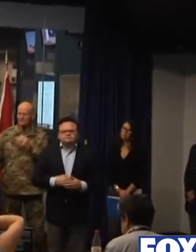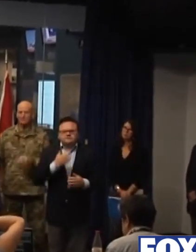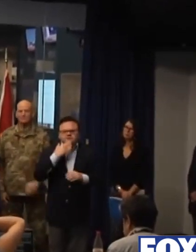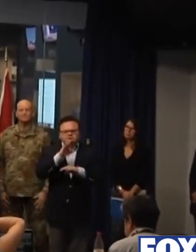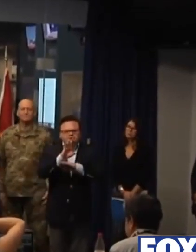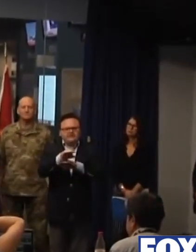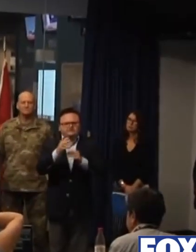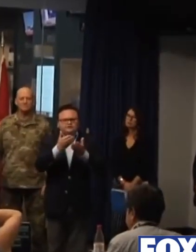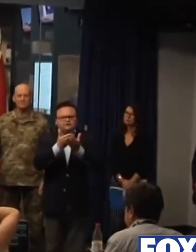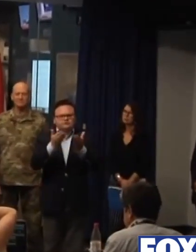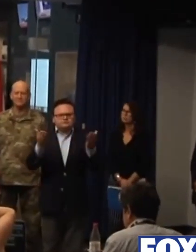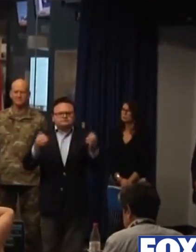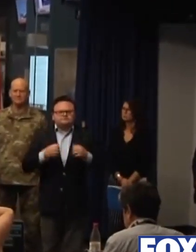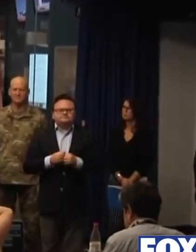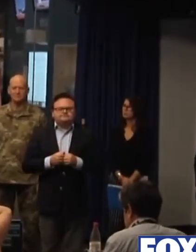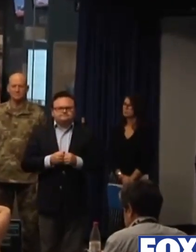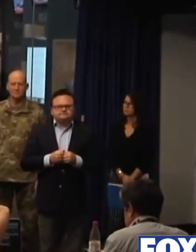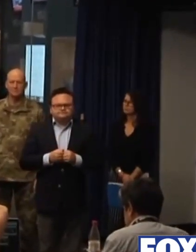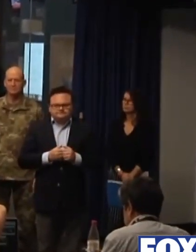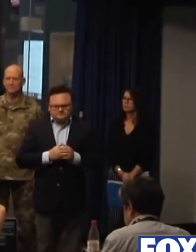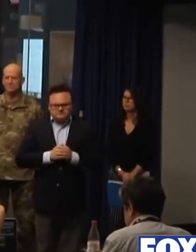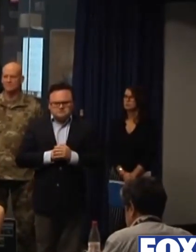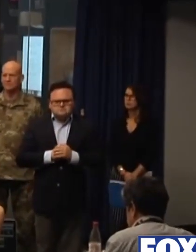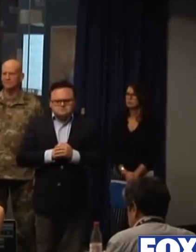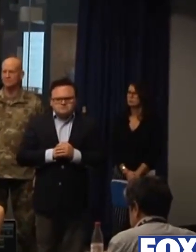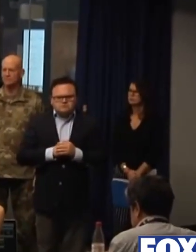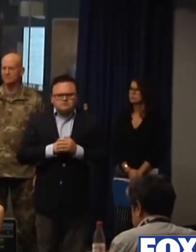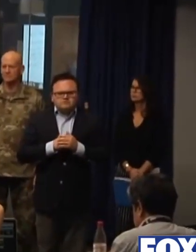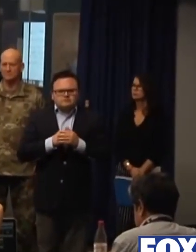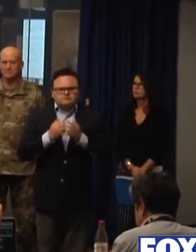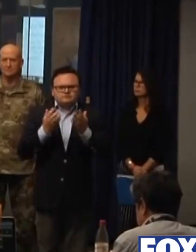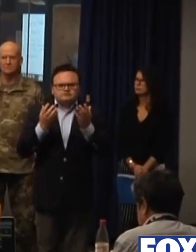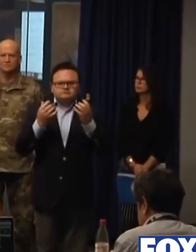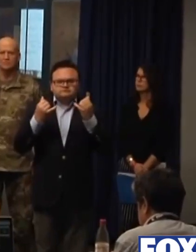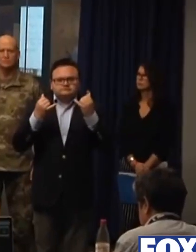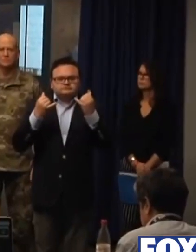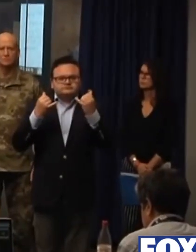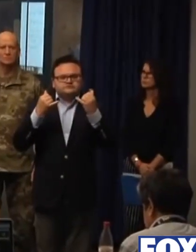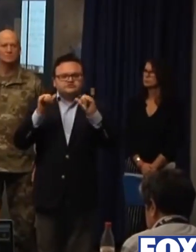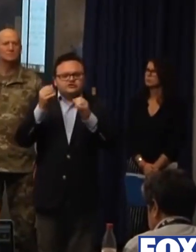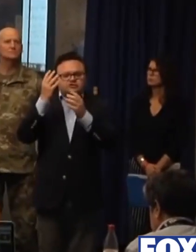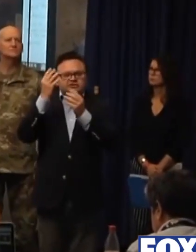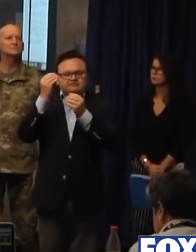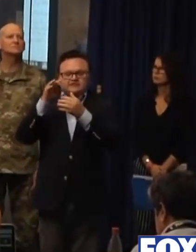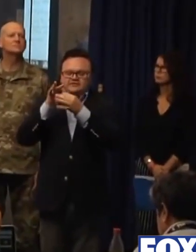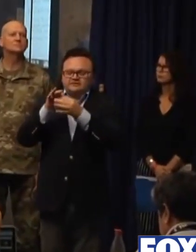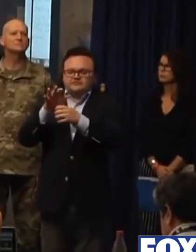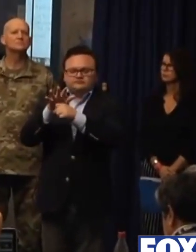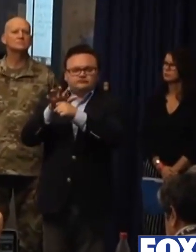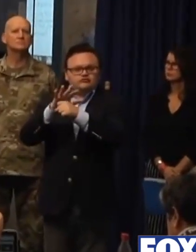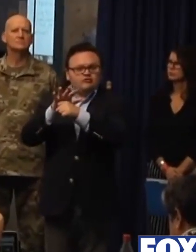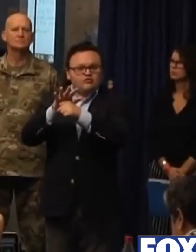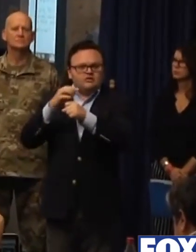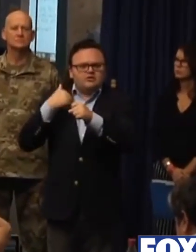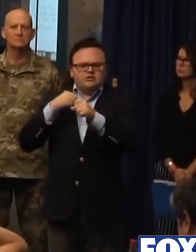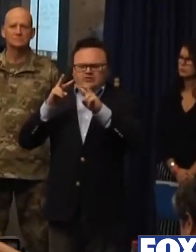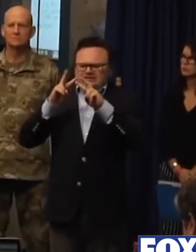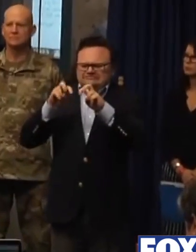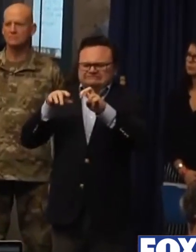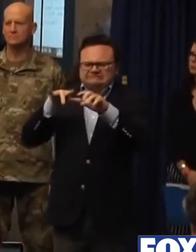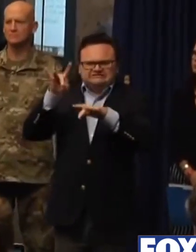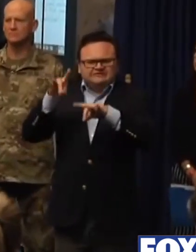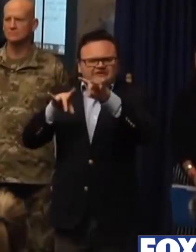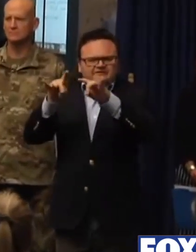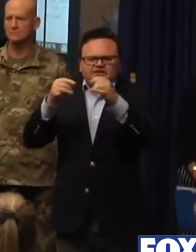Good afternoon. There's still a lot that we don't necessarily know about this virus, but I think